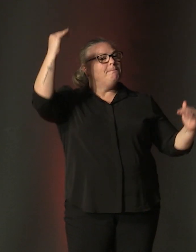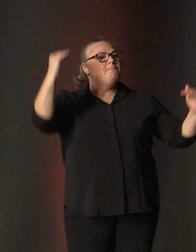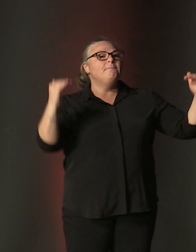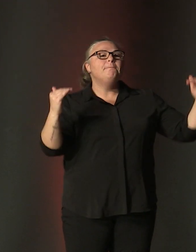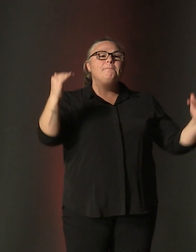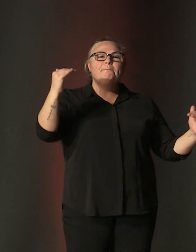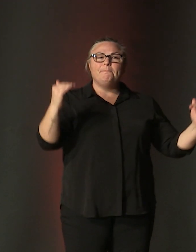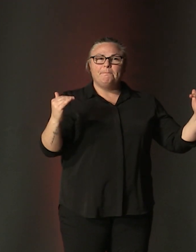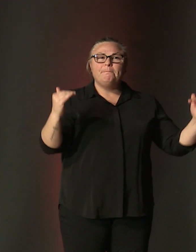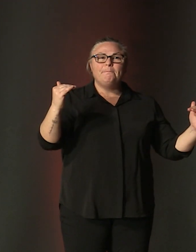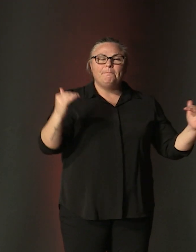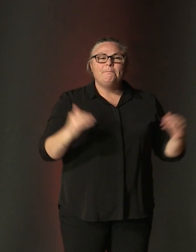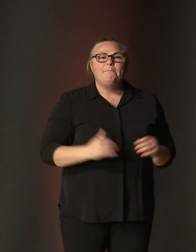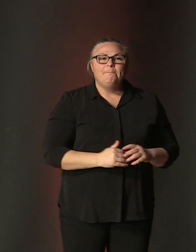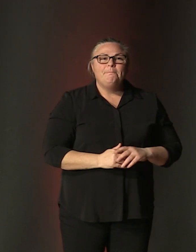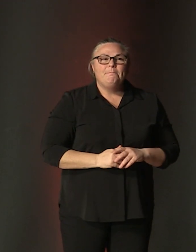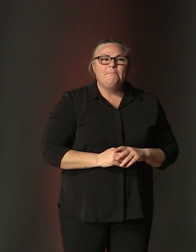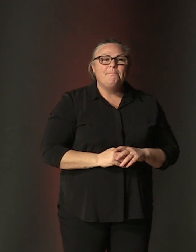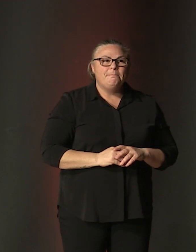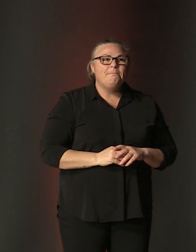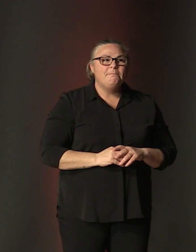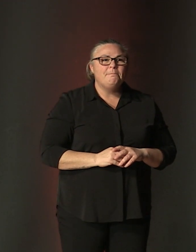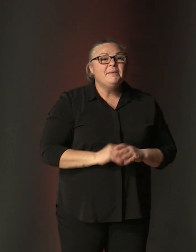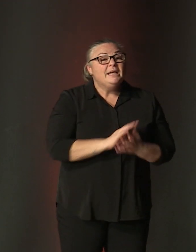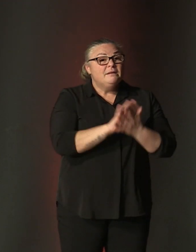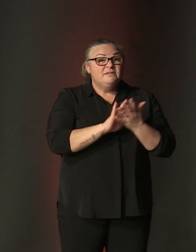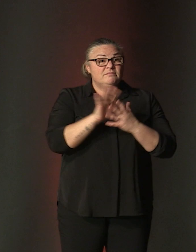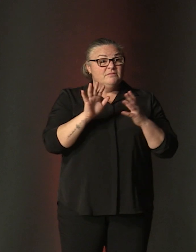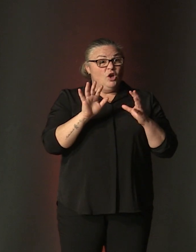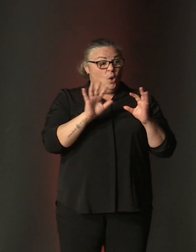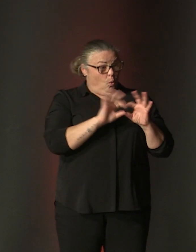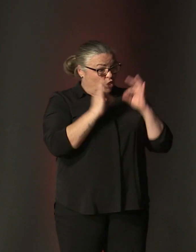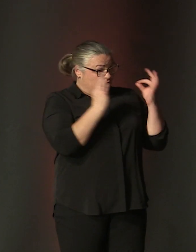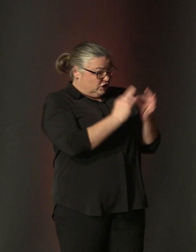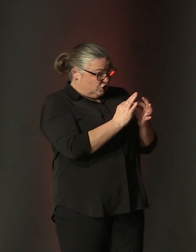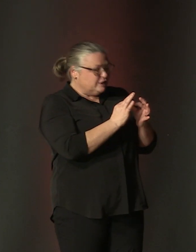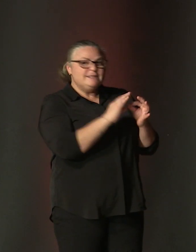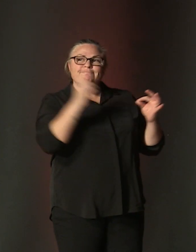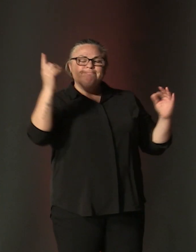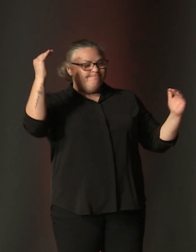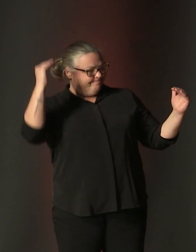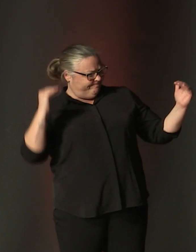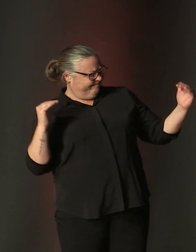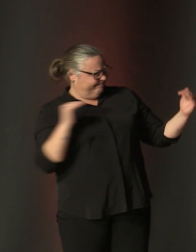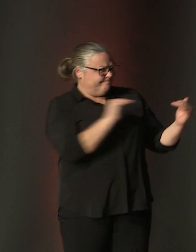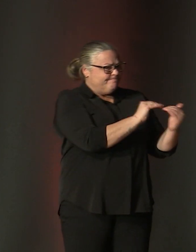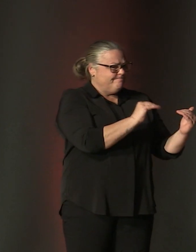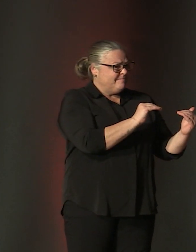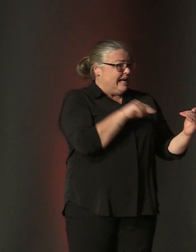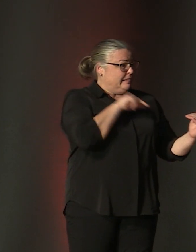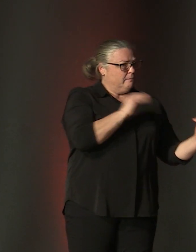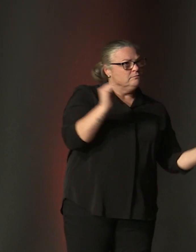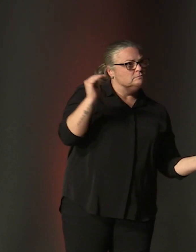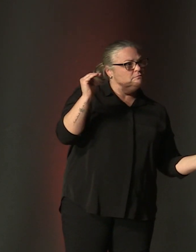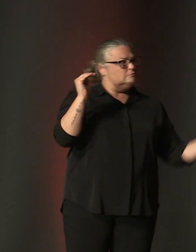and the bottom. It's about meeting organizations where they're at, instead of expecting them to meet us where we're at.